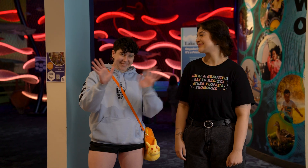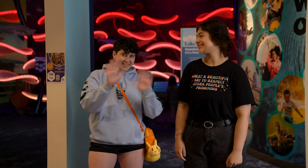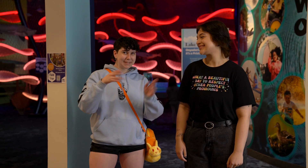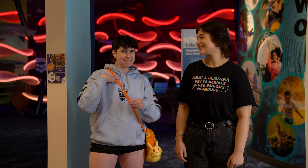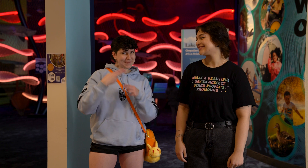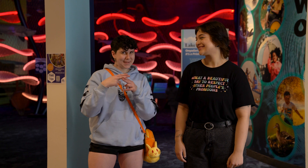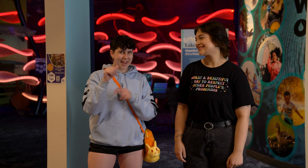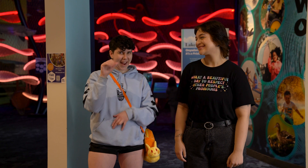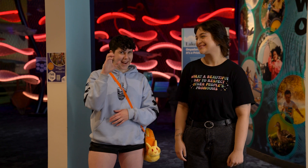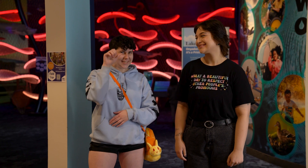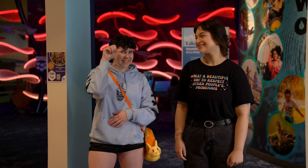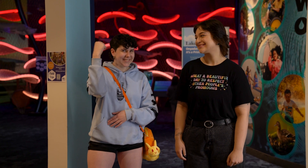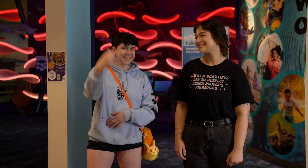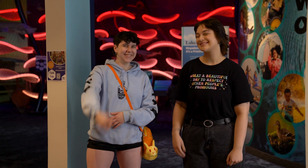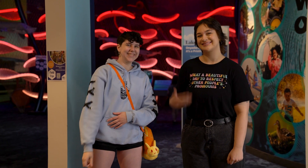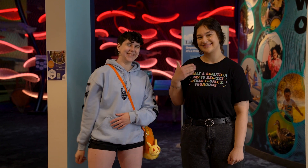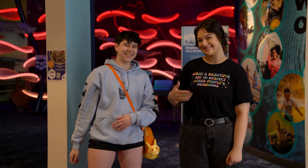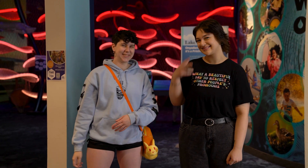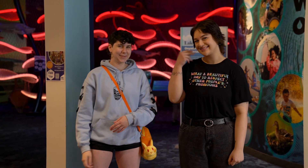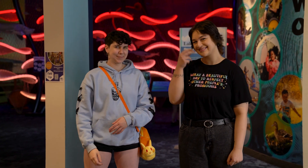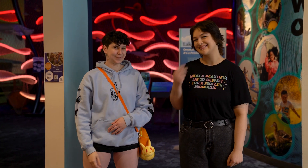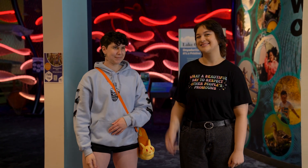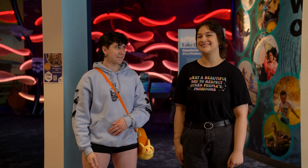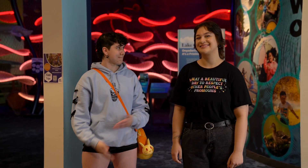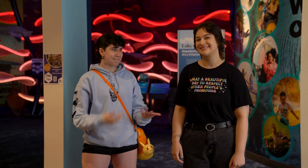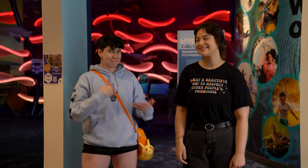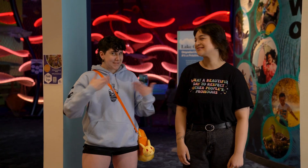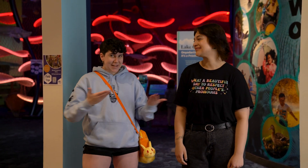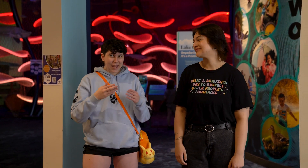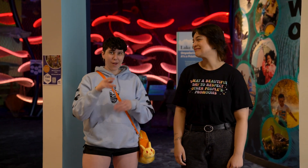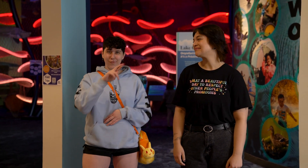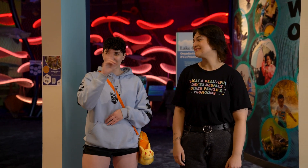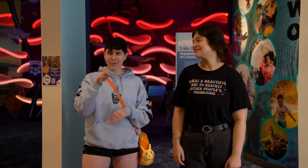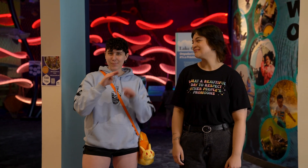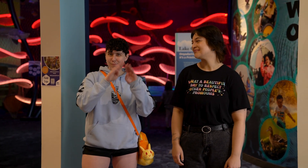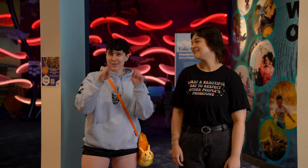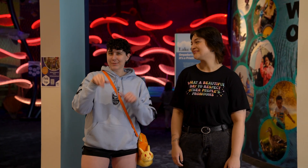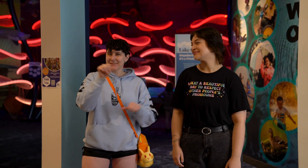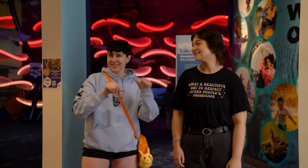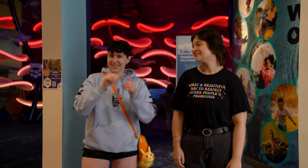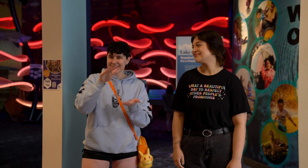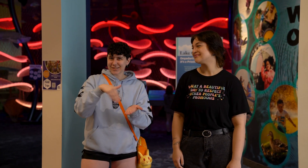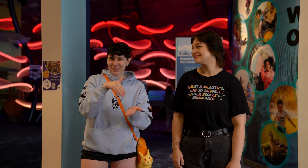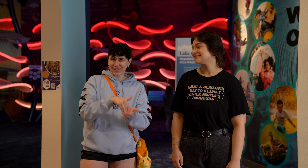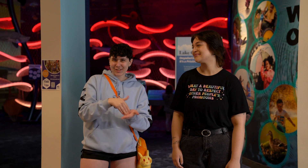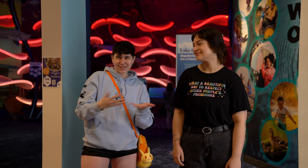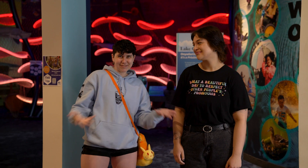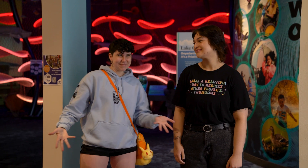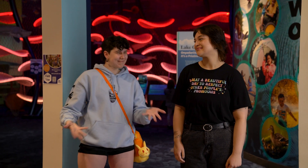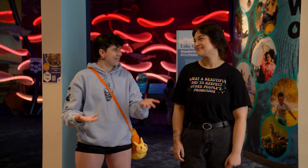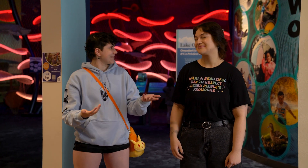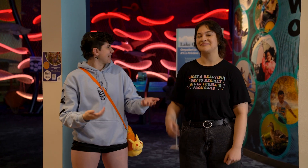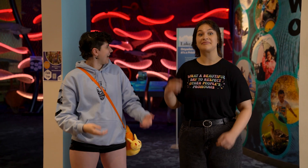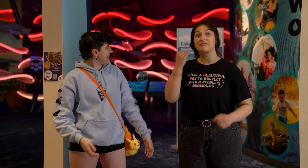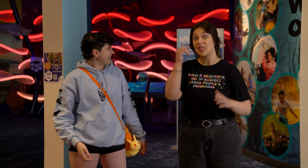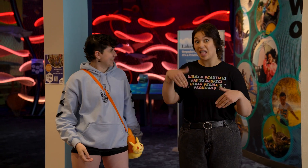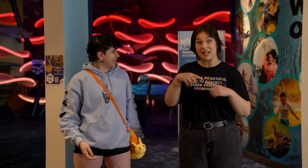Hi, my name is Ace and I'm Gail and we're here at the Rochester Museum and Science Center. If you haven't been to the